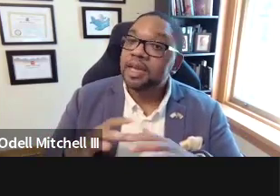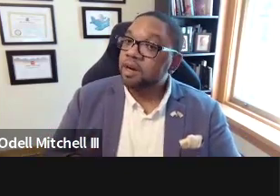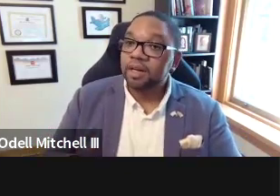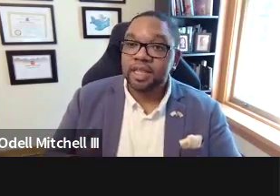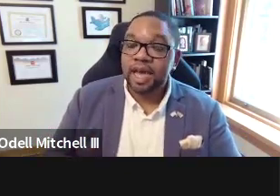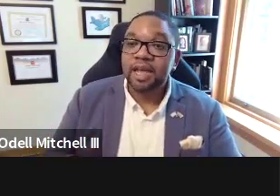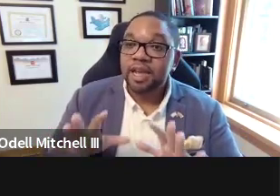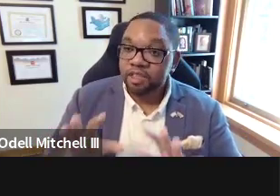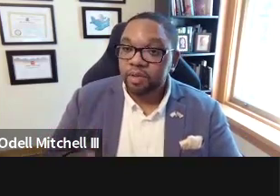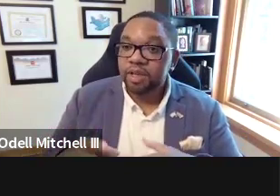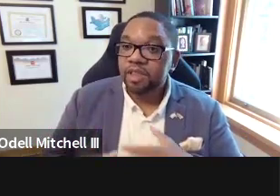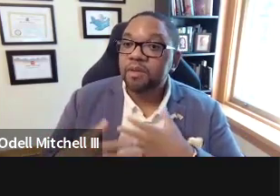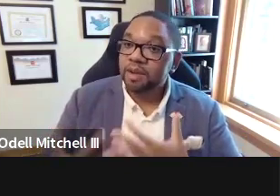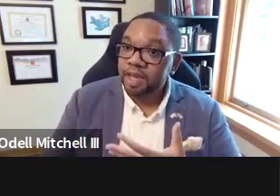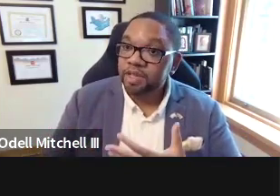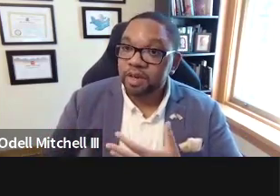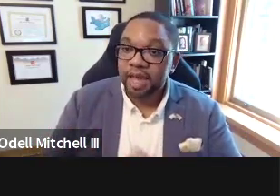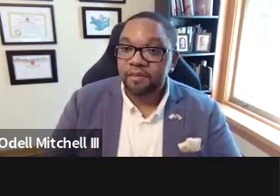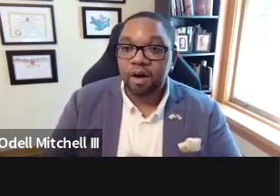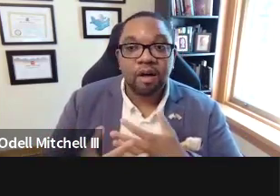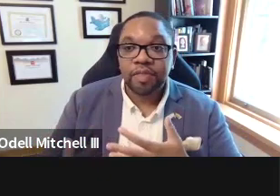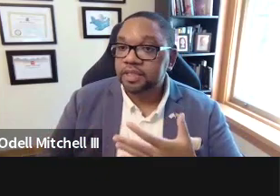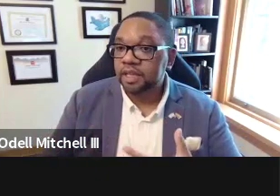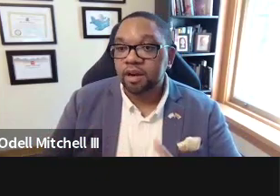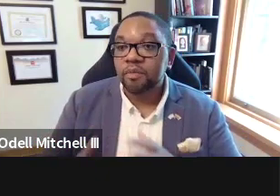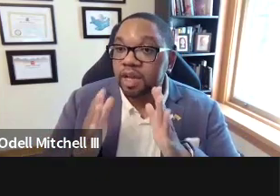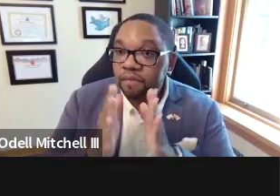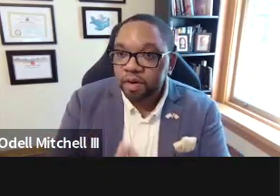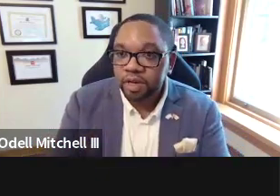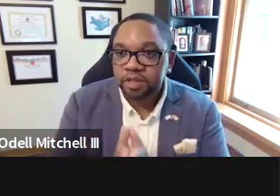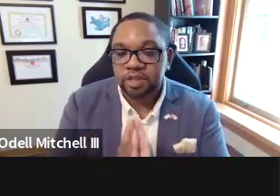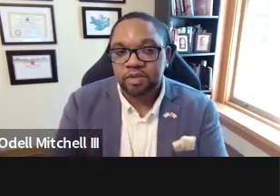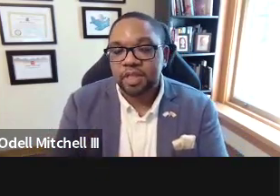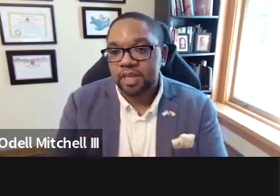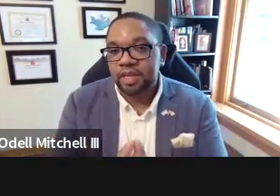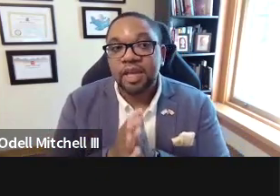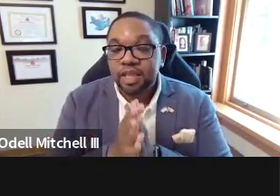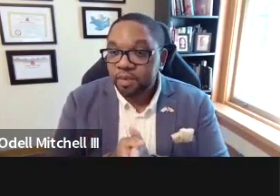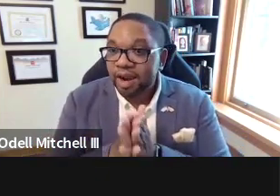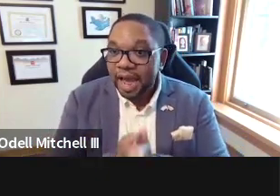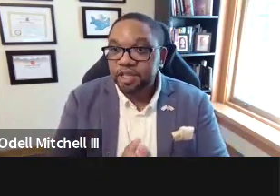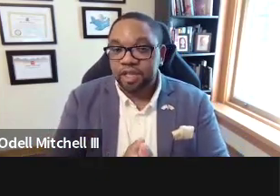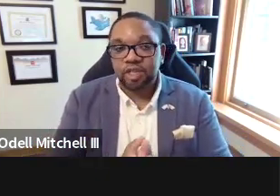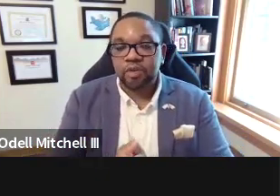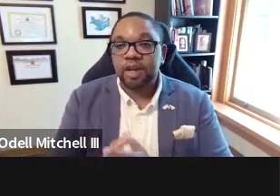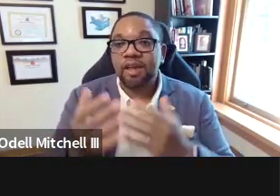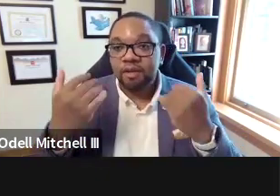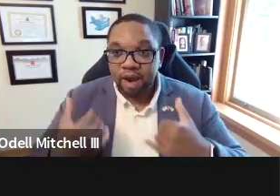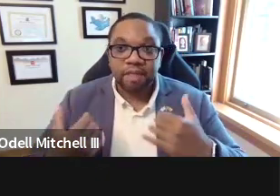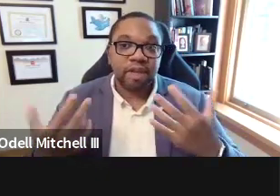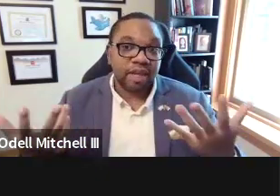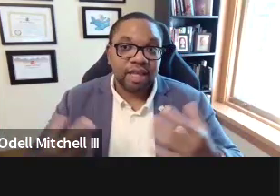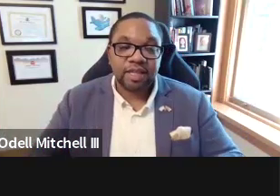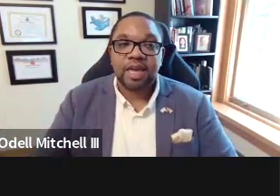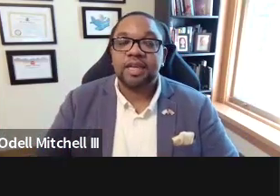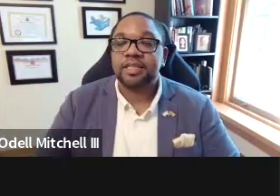me? It's hardly that. It's really so that we can make sure that we have all things clear and we can focus on doing the thing that we are actually enjoying,